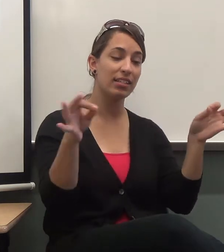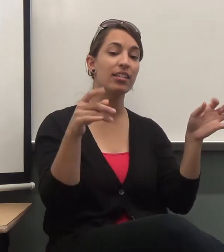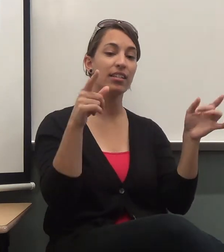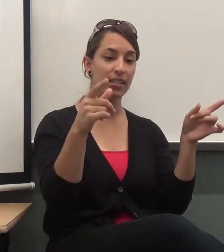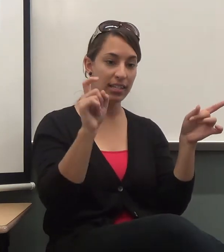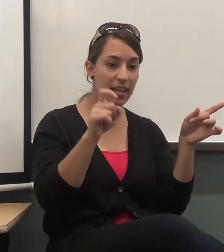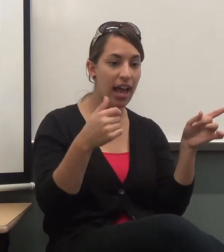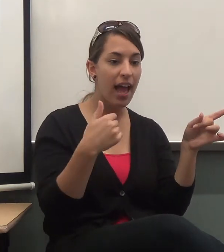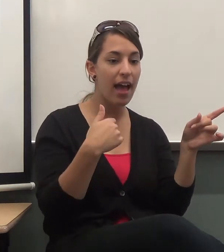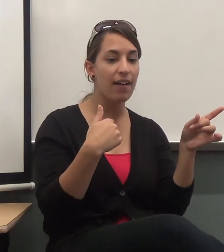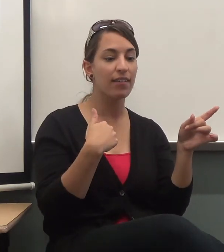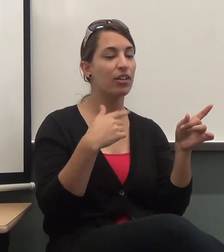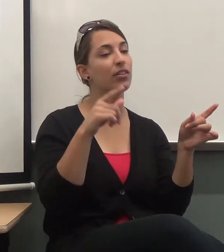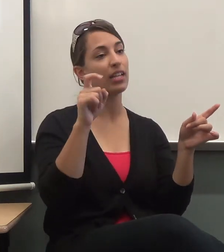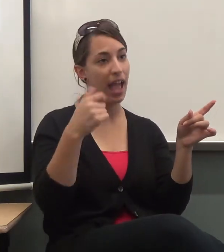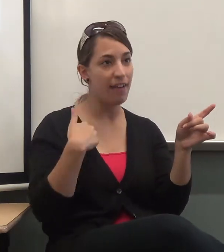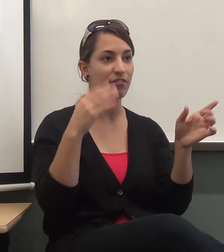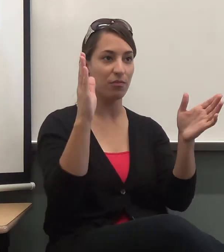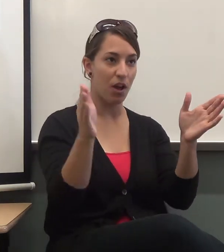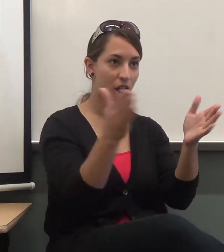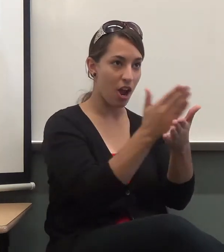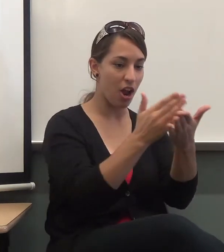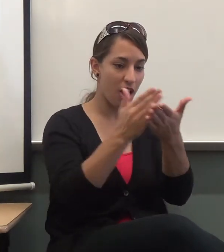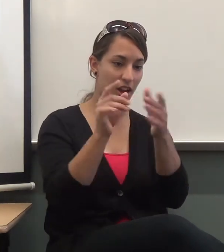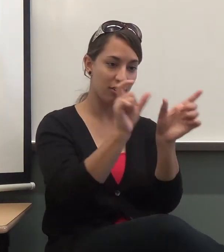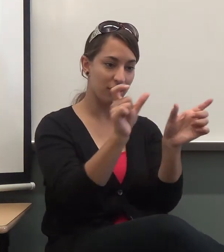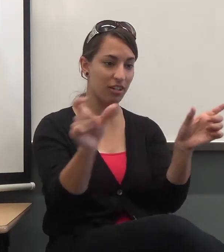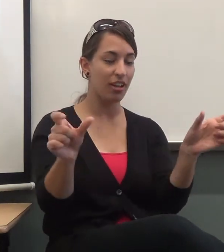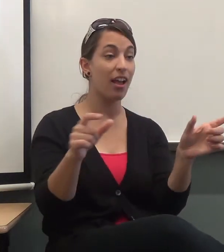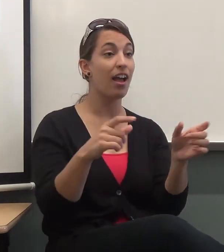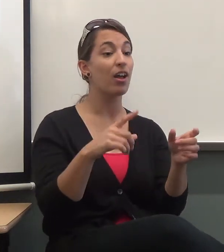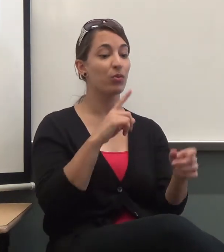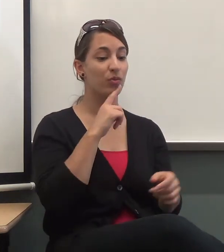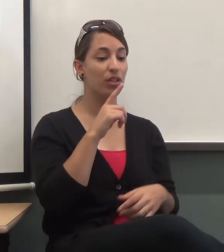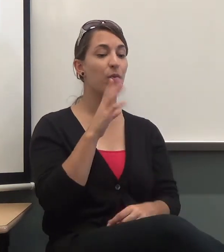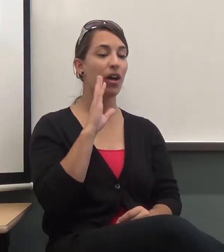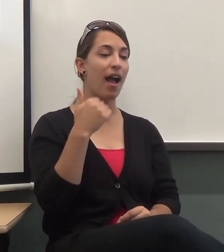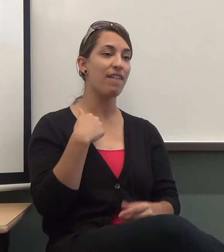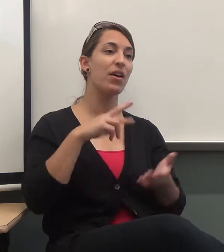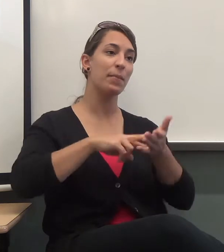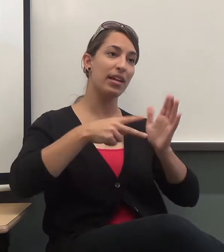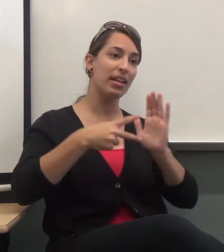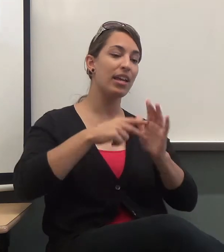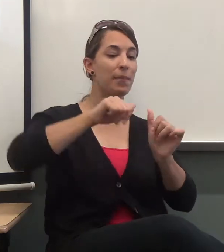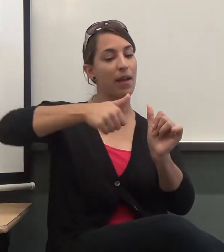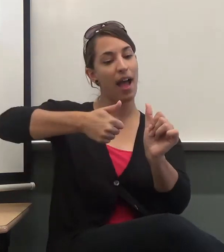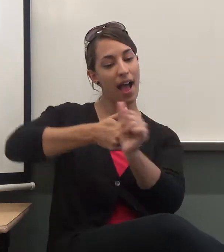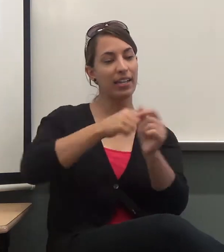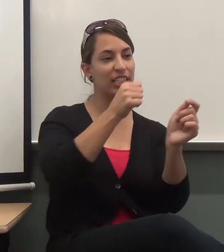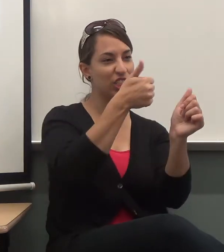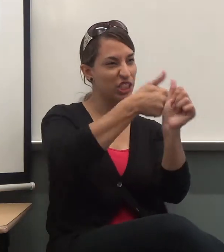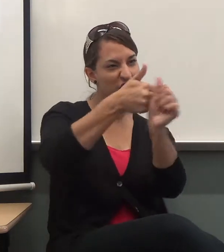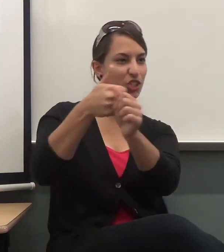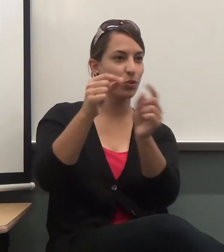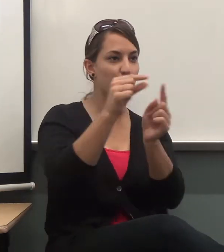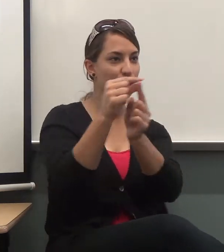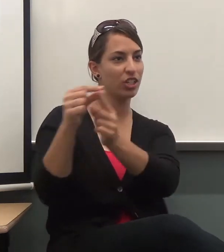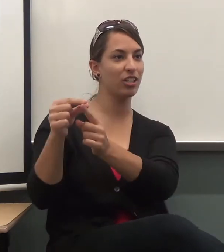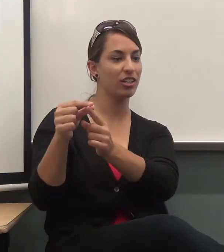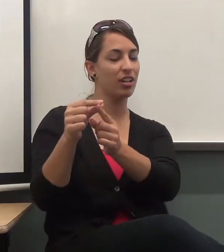meaning behind each of the words that we utilized to effectively grab our audience, pull them in, and tell them why what we're talking about